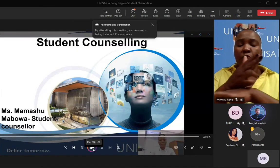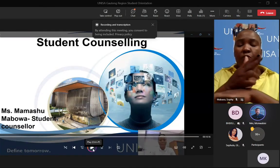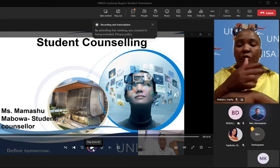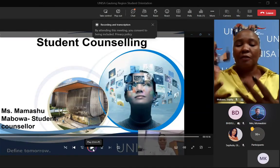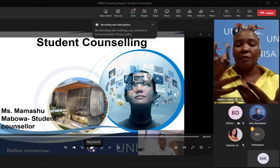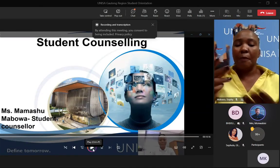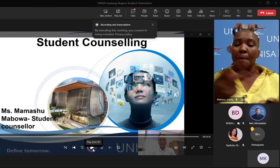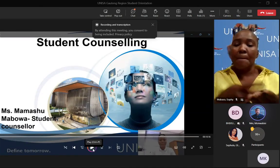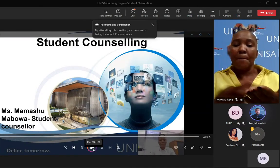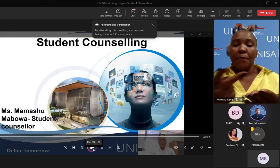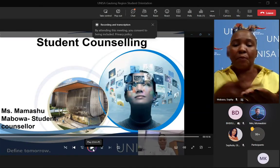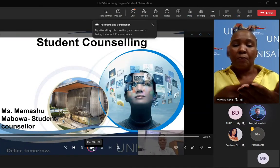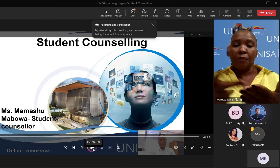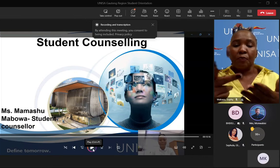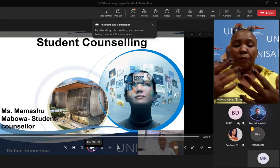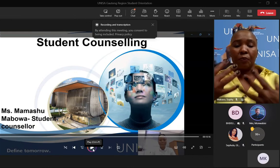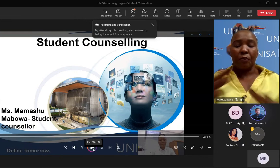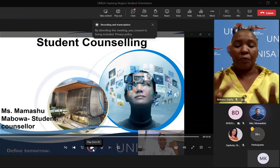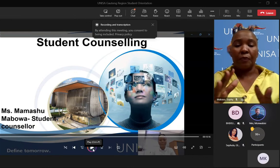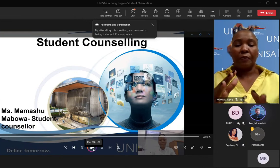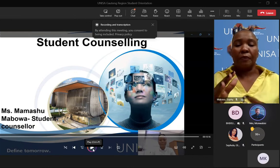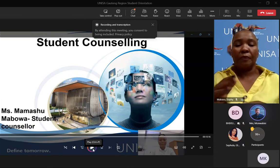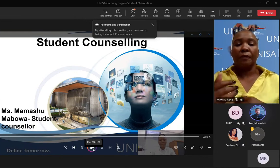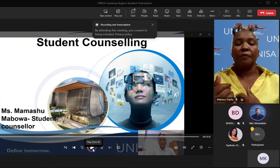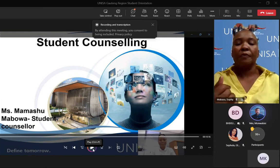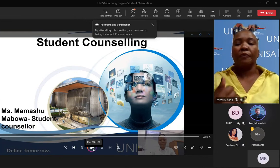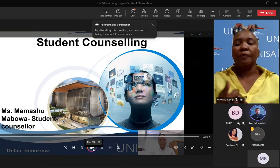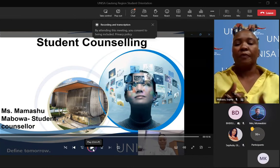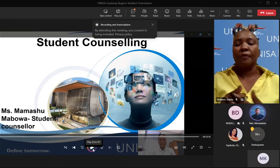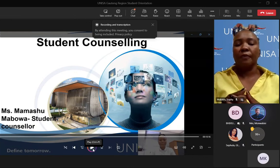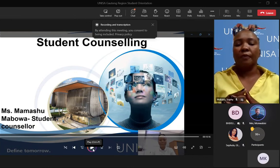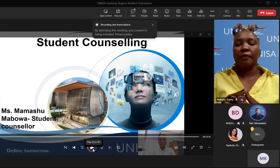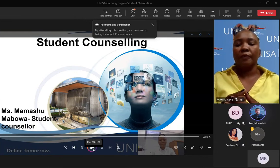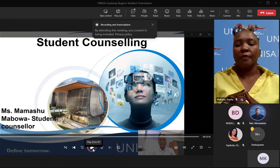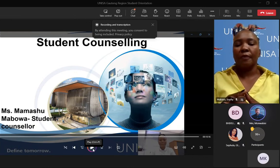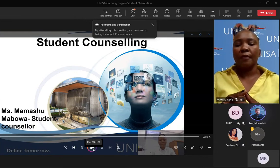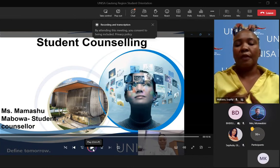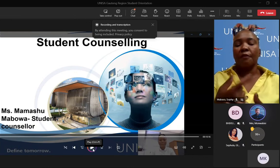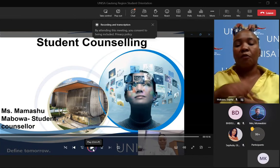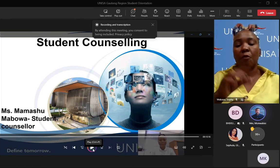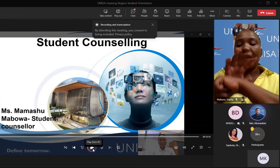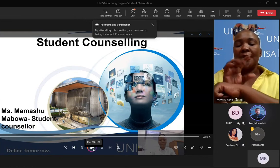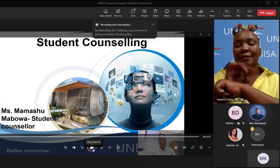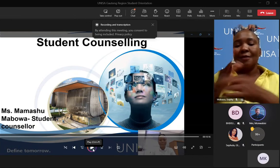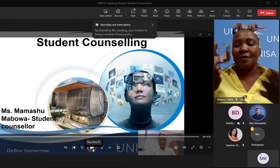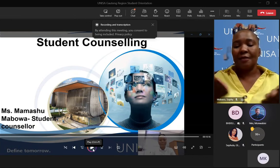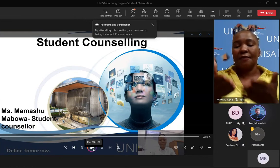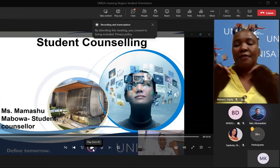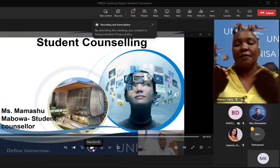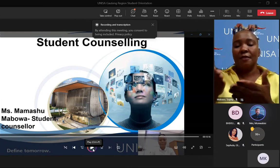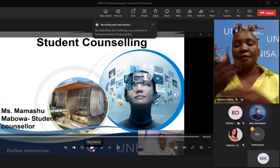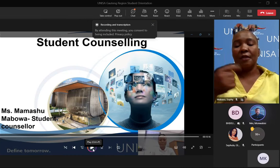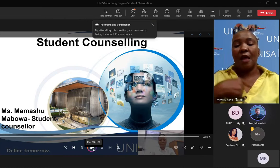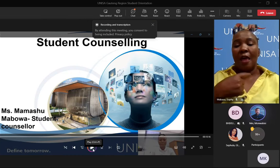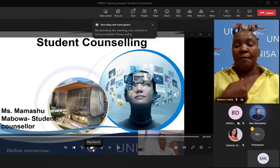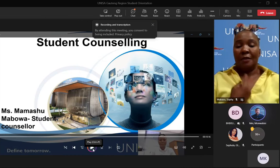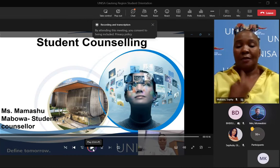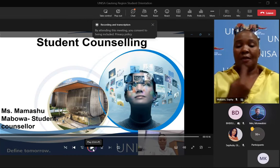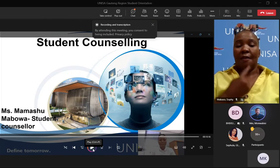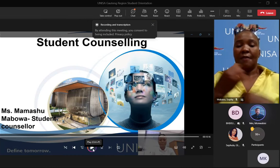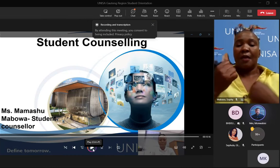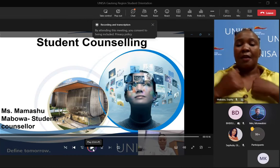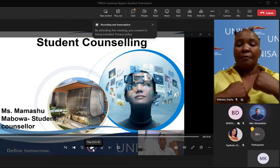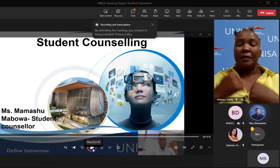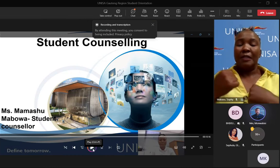pre-recorded um is from our Counseling Services I myself work as an administrator for